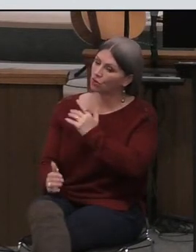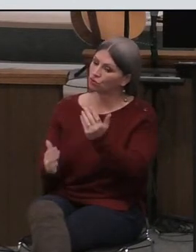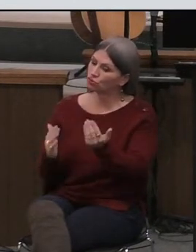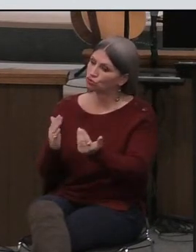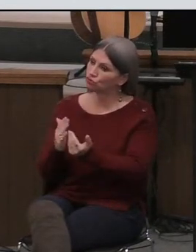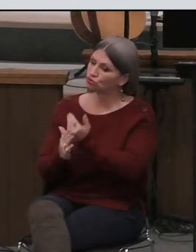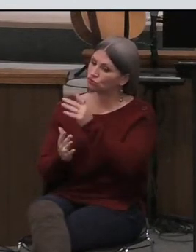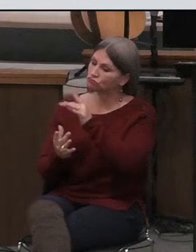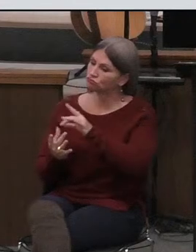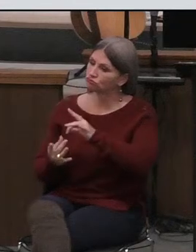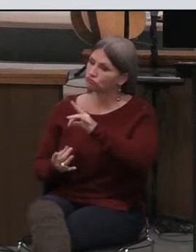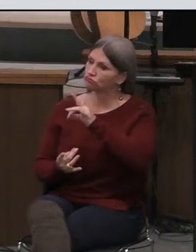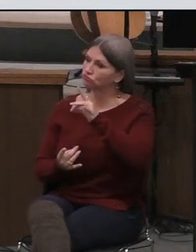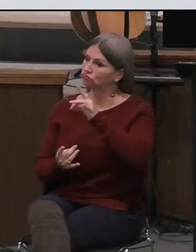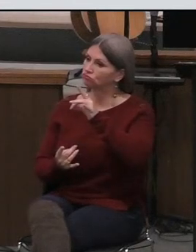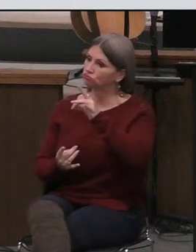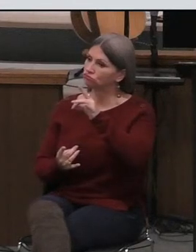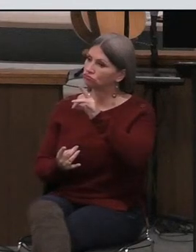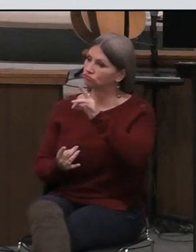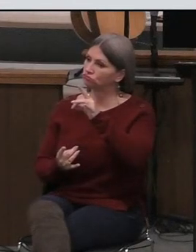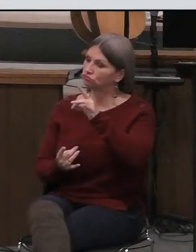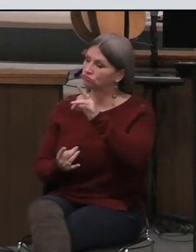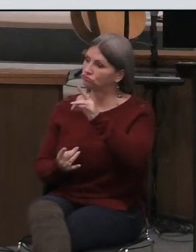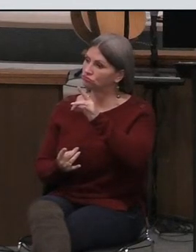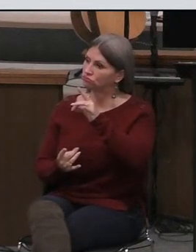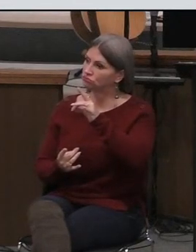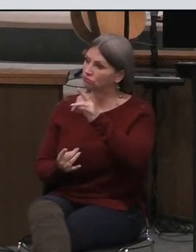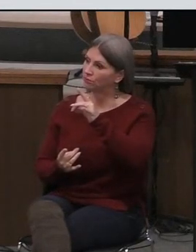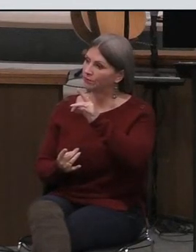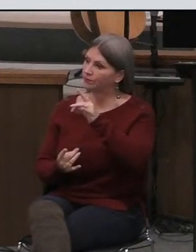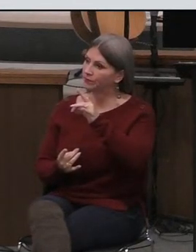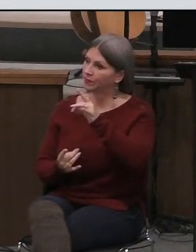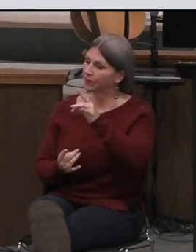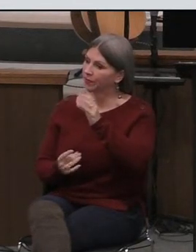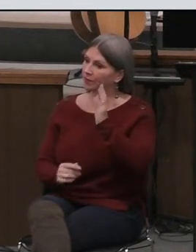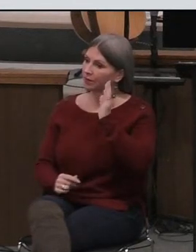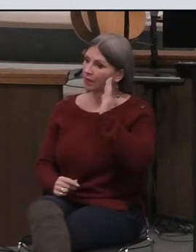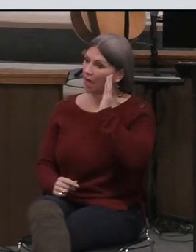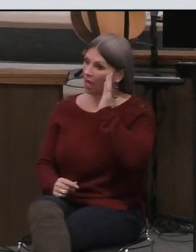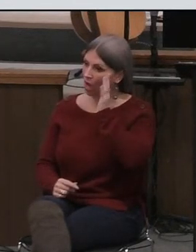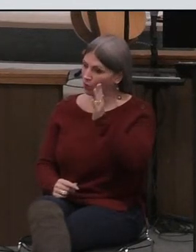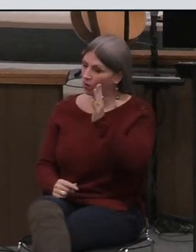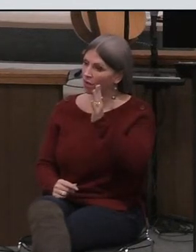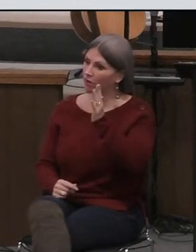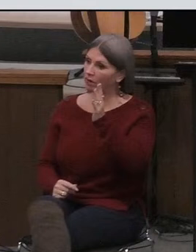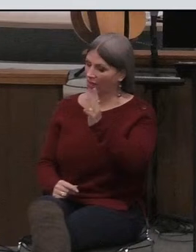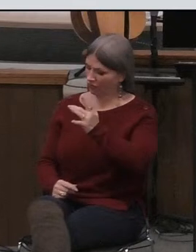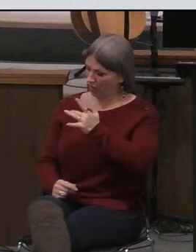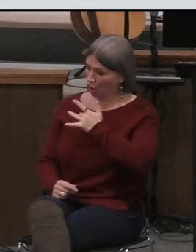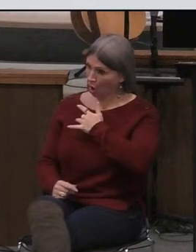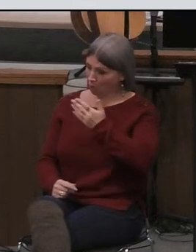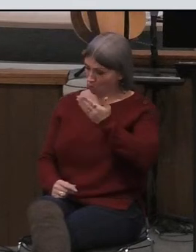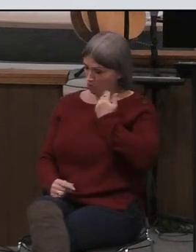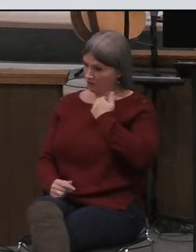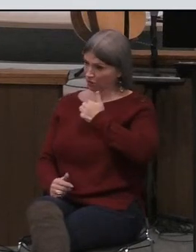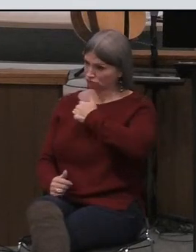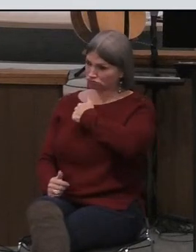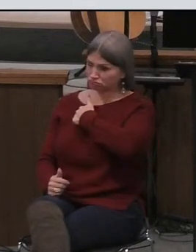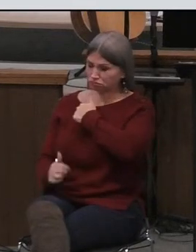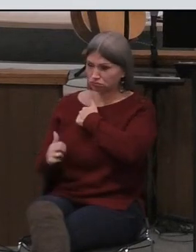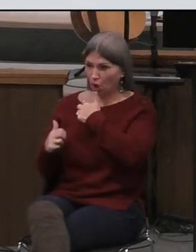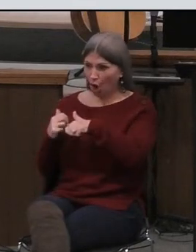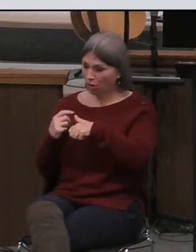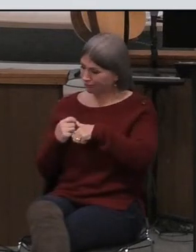a new spirit I will put within you, and I will remove the heart of stone from your